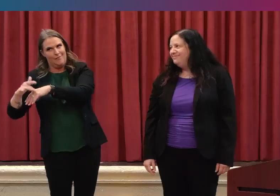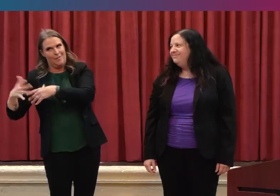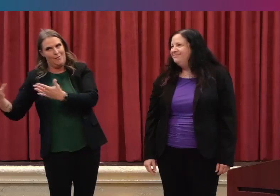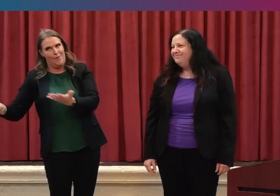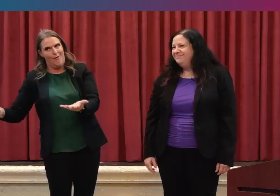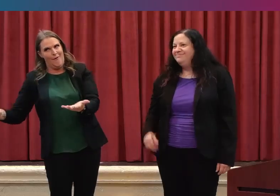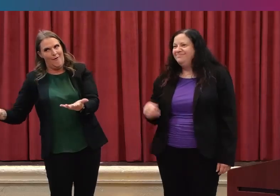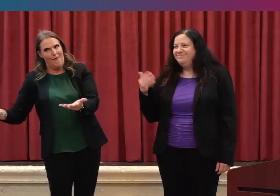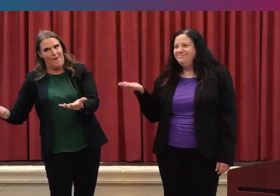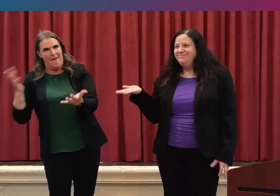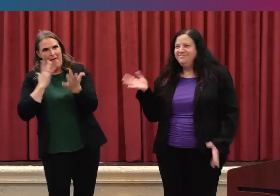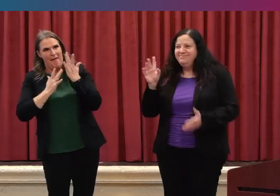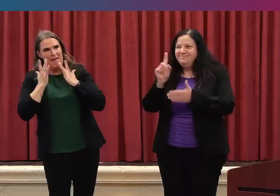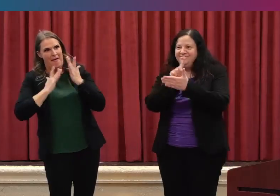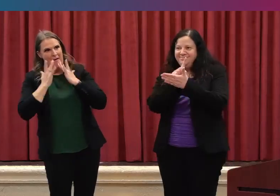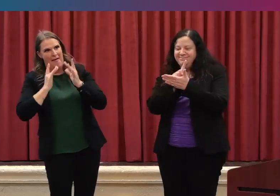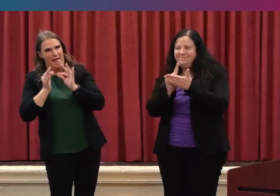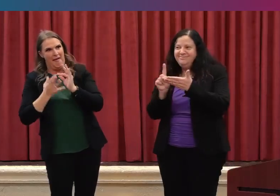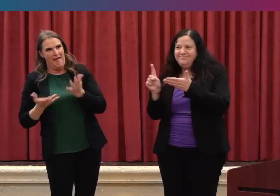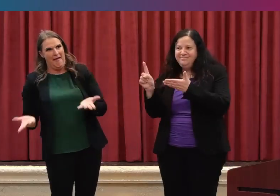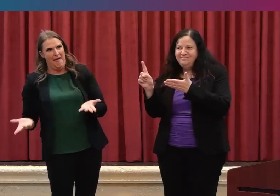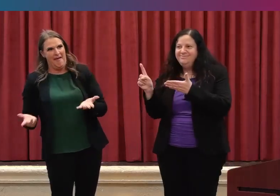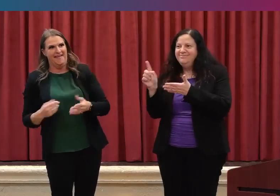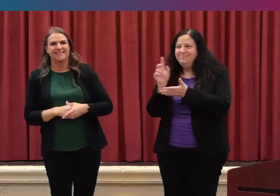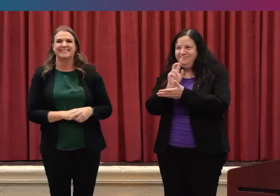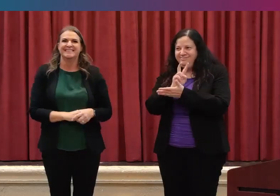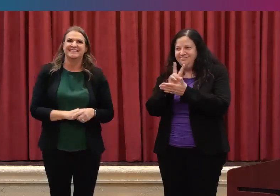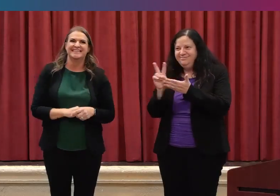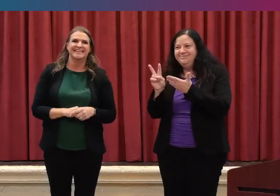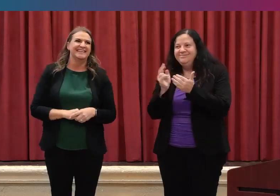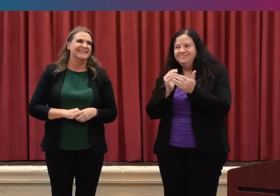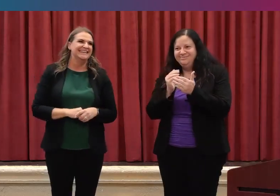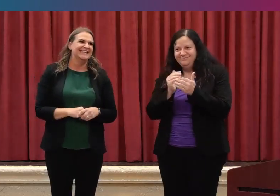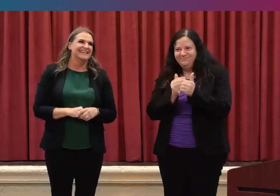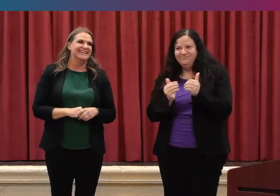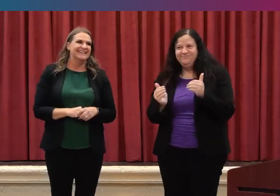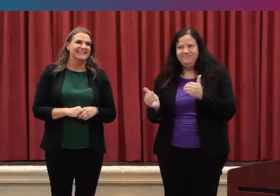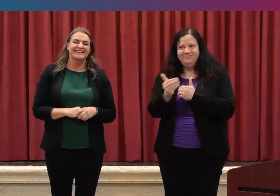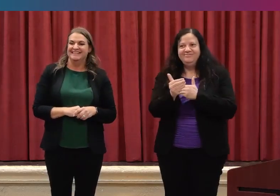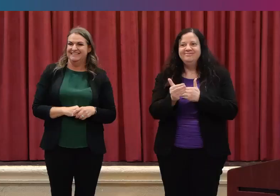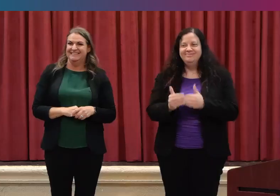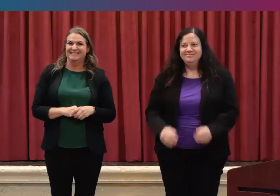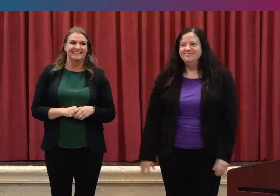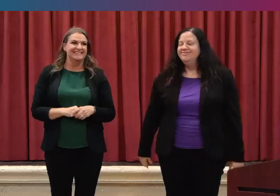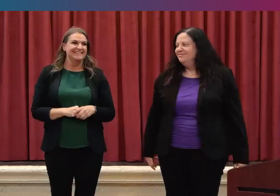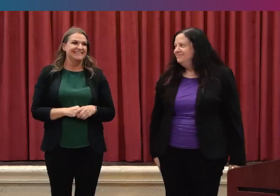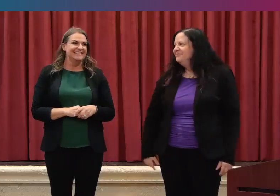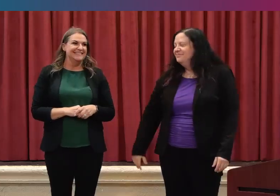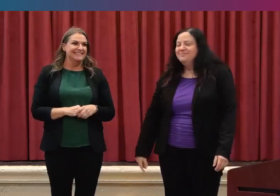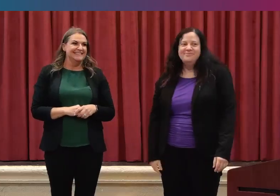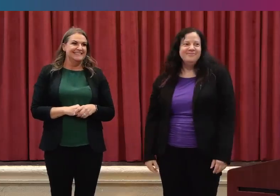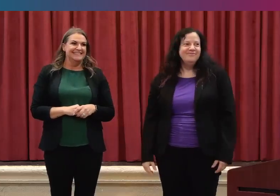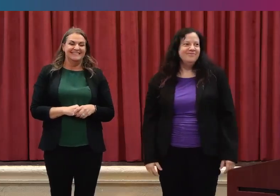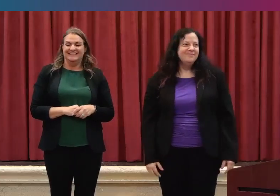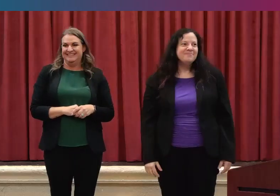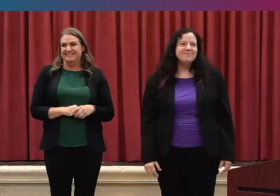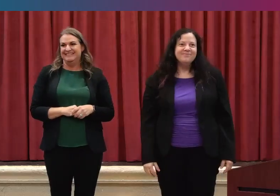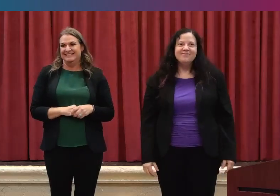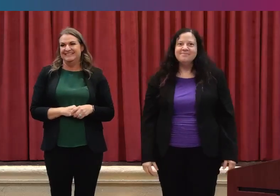appointments? And the answer is, the longer you wait, the harder it is for us to find an interpreter. We might not be able to fill it if it's too last minute. And Deborah's